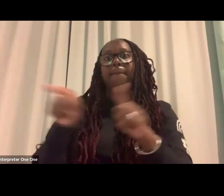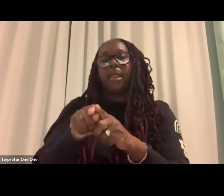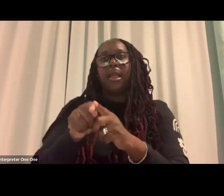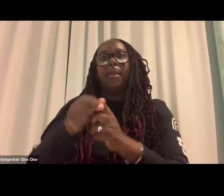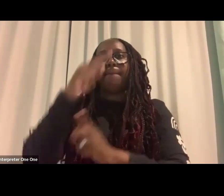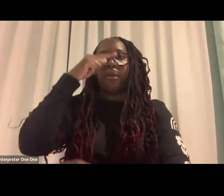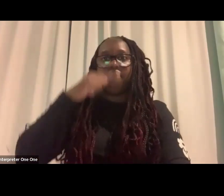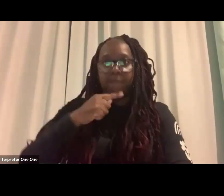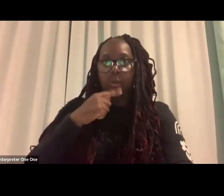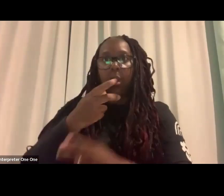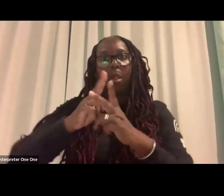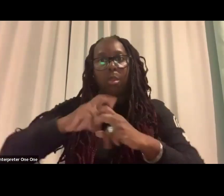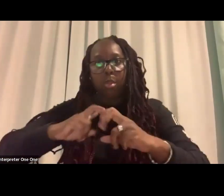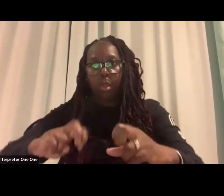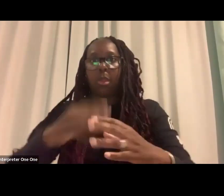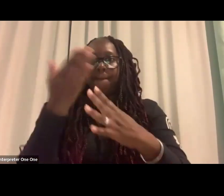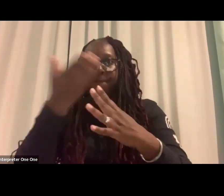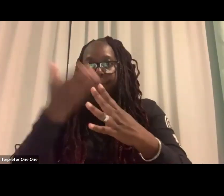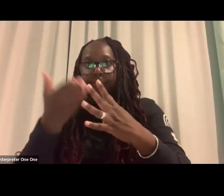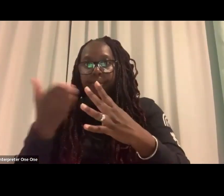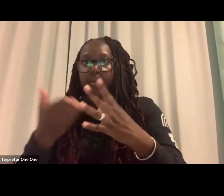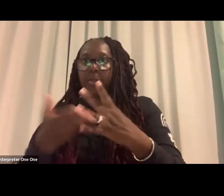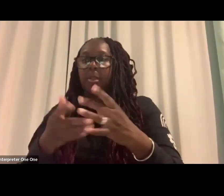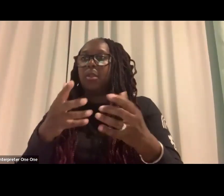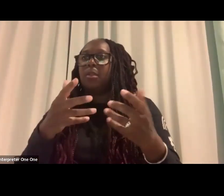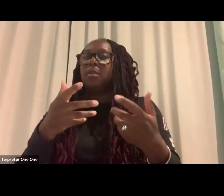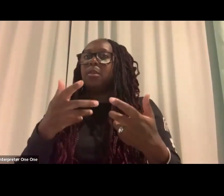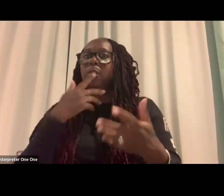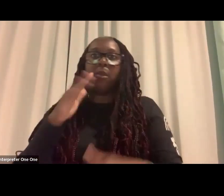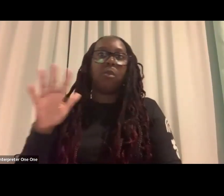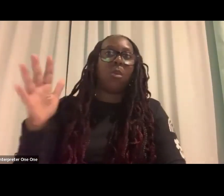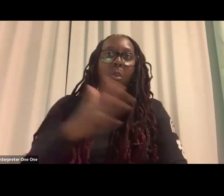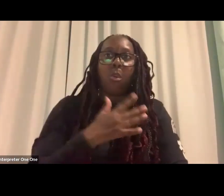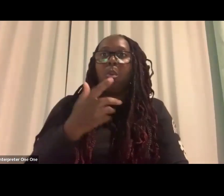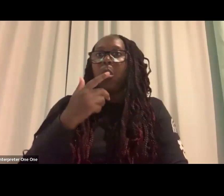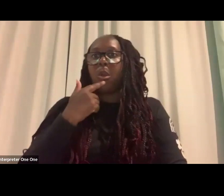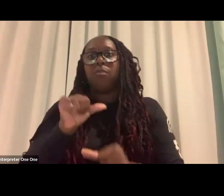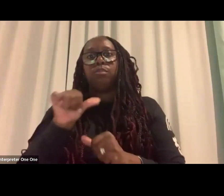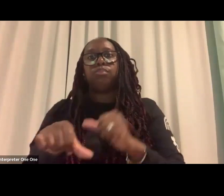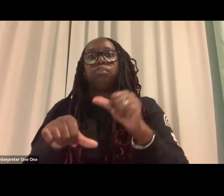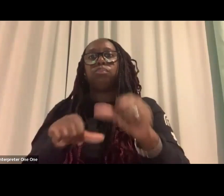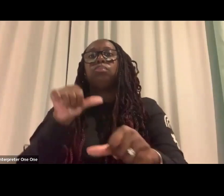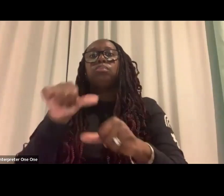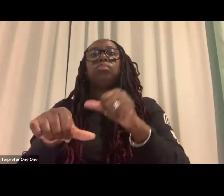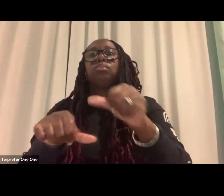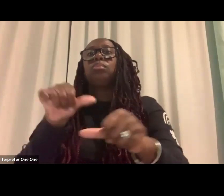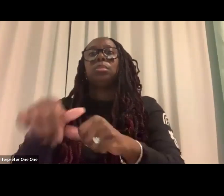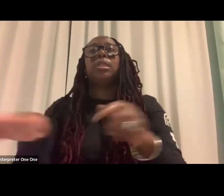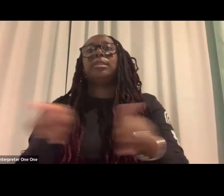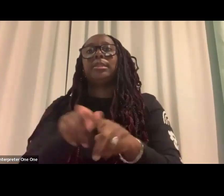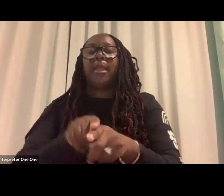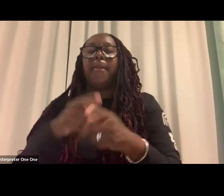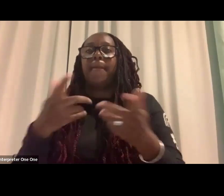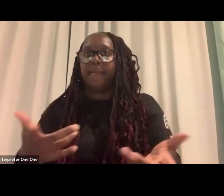policy responses that are capable with dealing with all of those steps and determinants, well-being